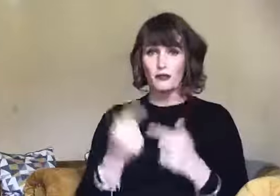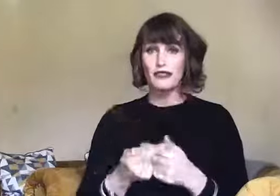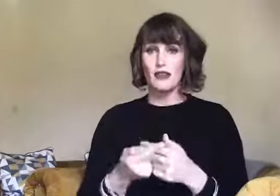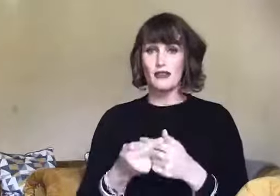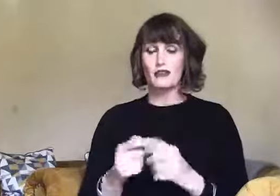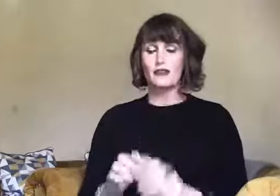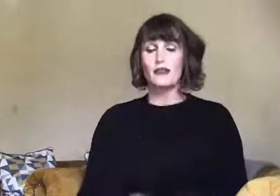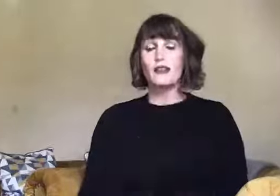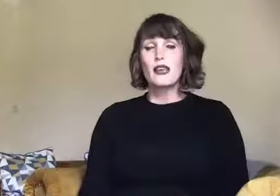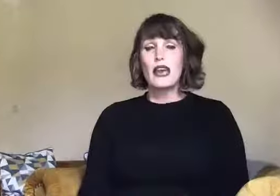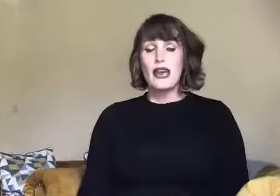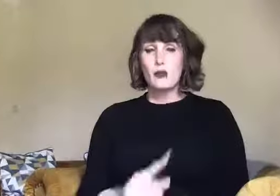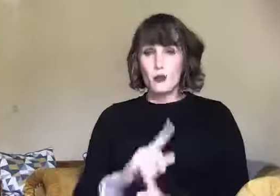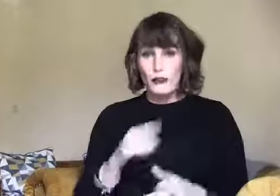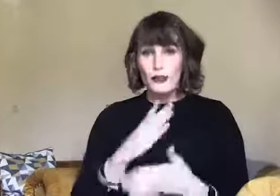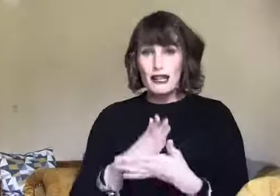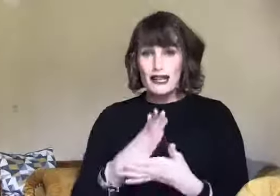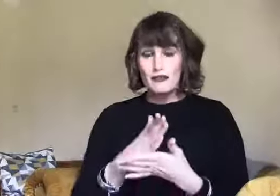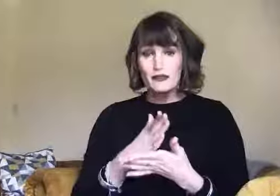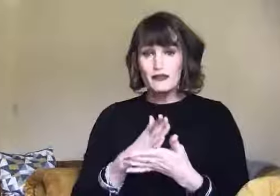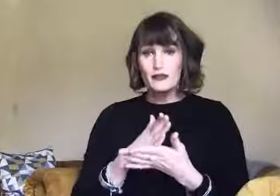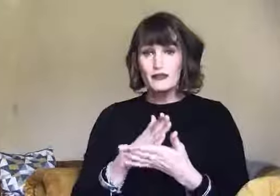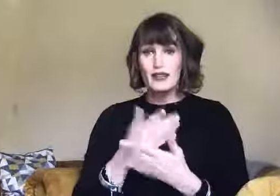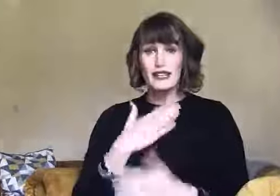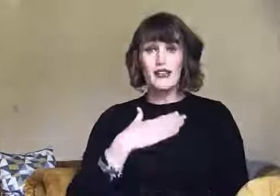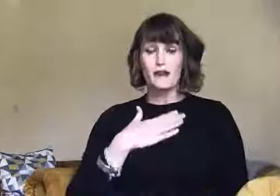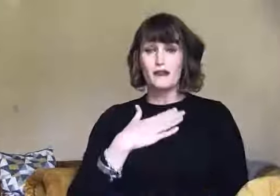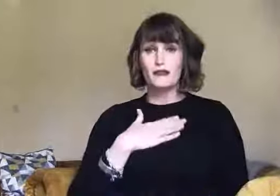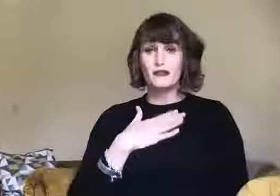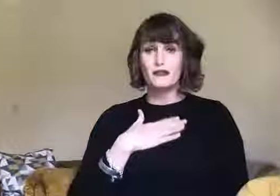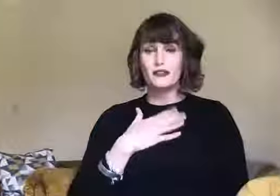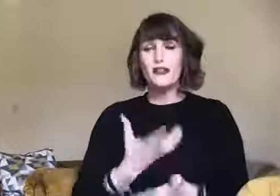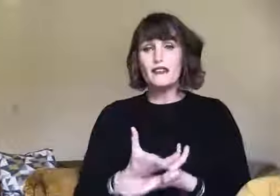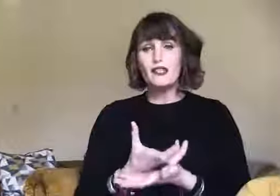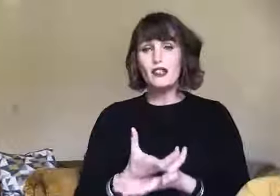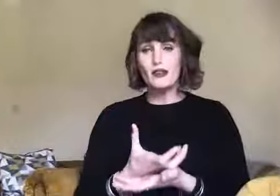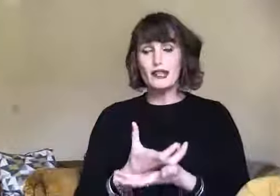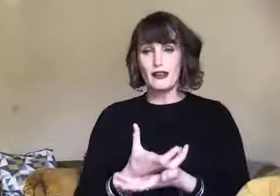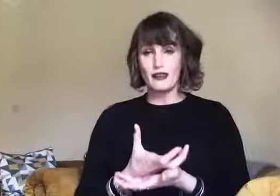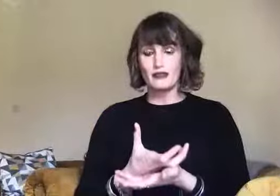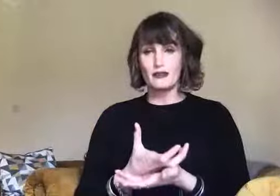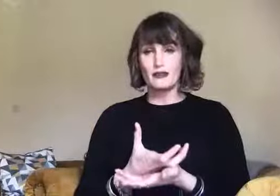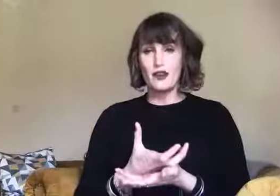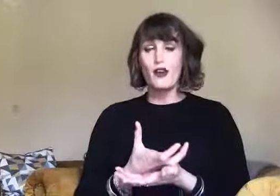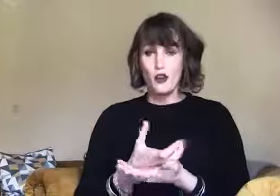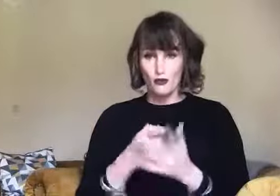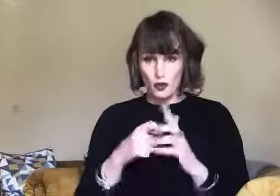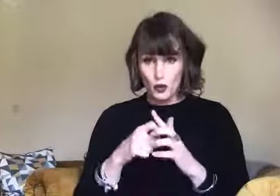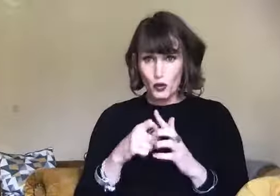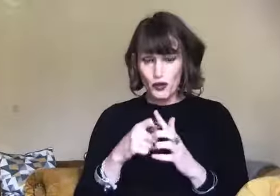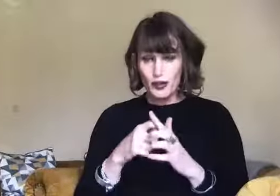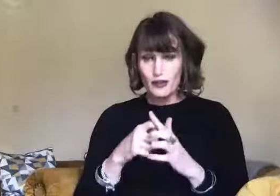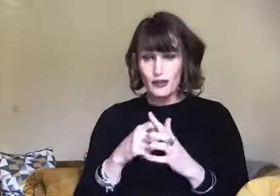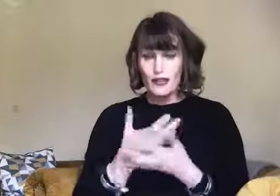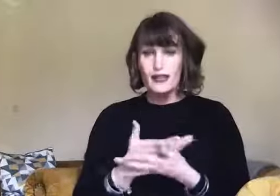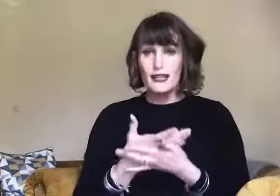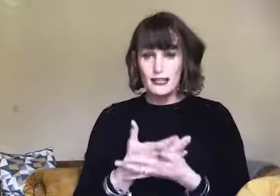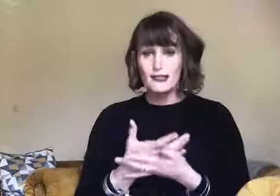come together, and we believe in love. The very nucleus of Kokoro is